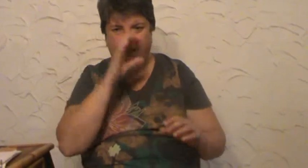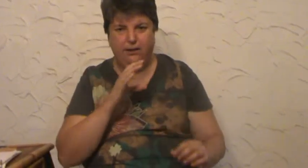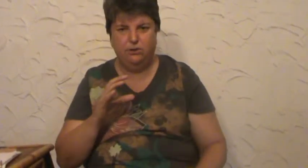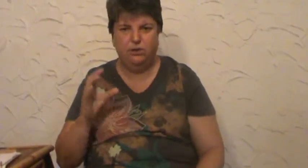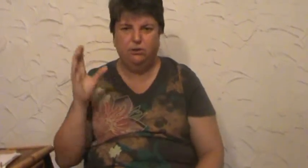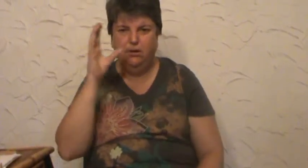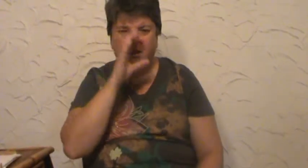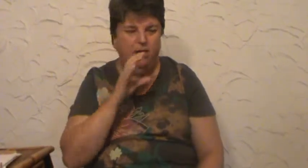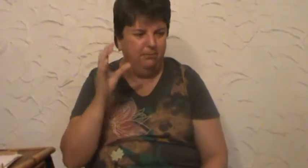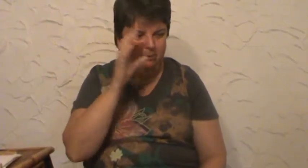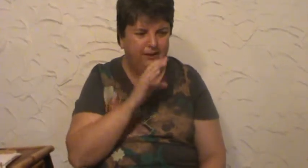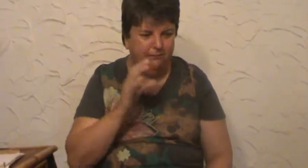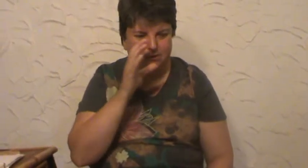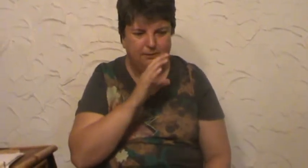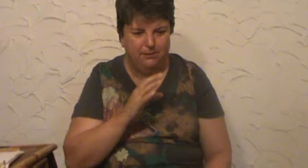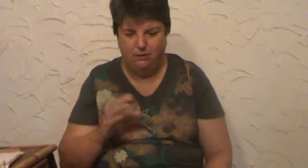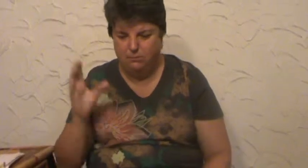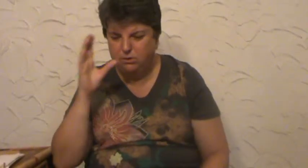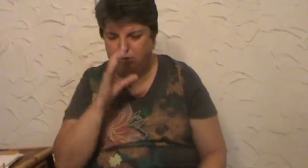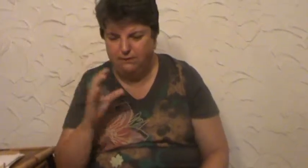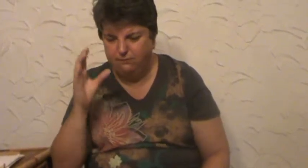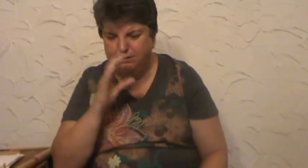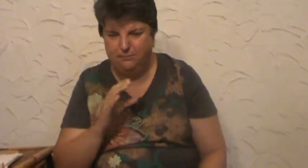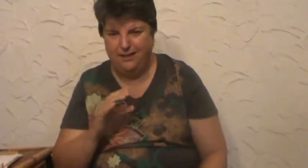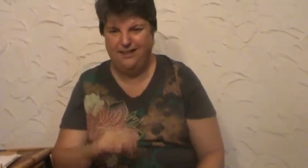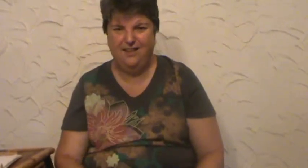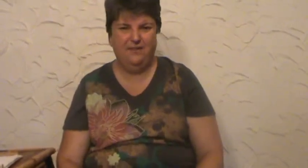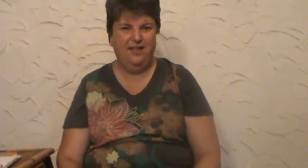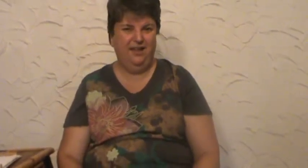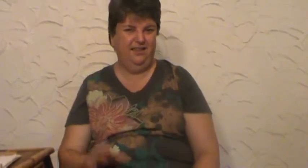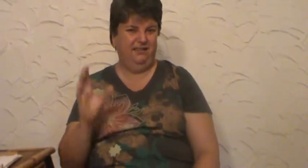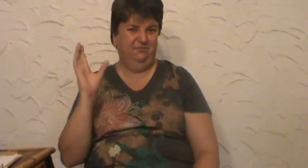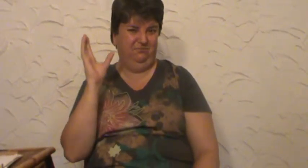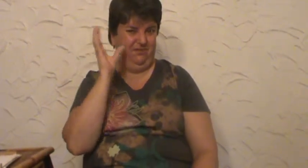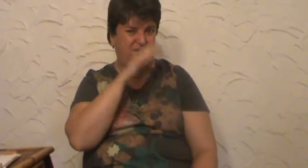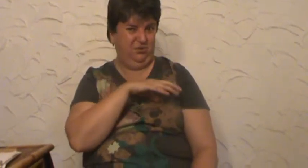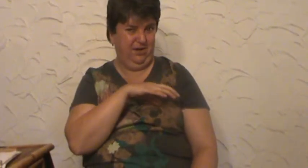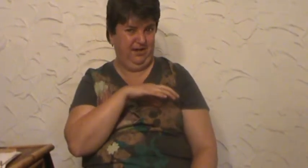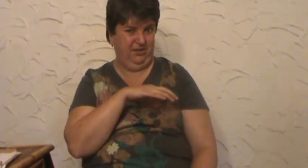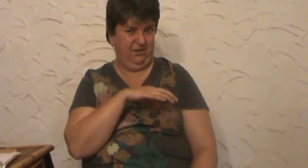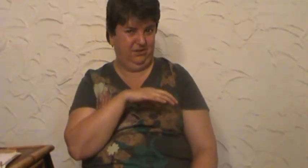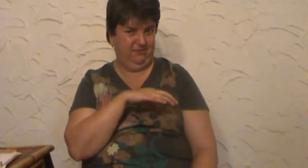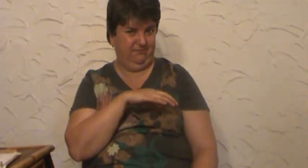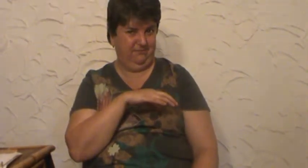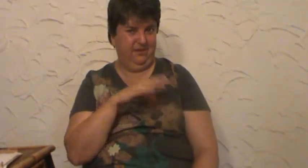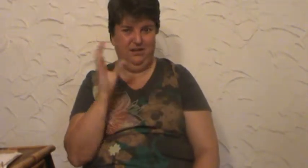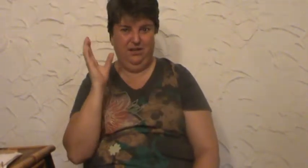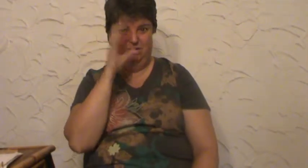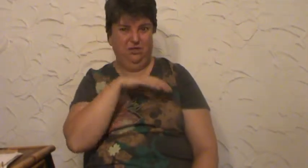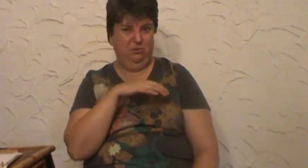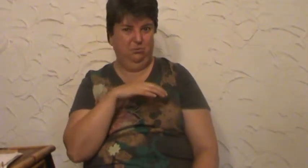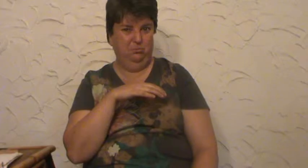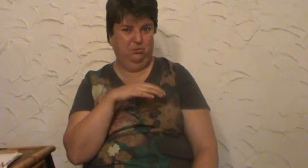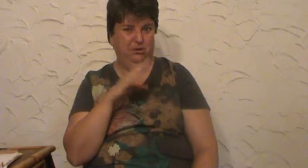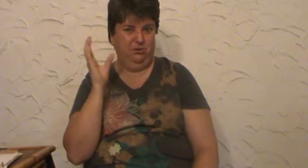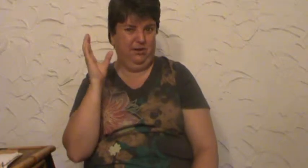hand or two. I'm looking for something or I'm searching for something. And then strange. Just do it with strange, you